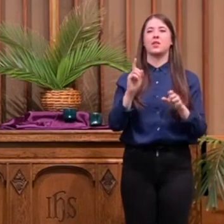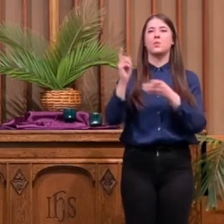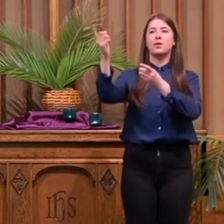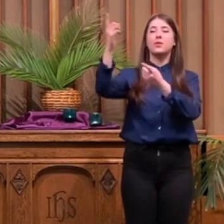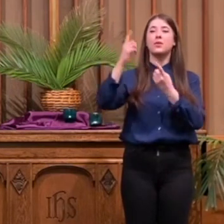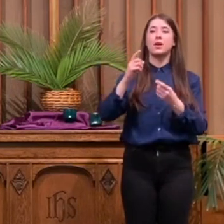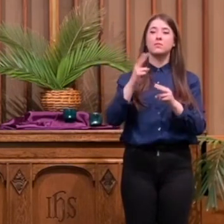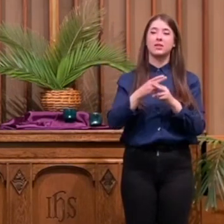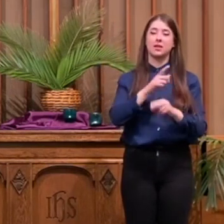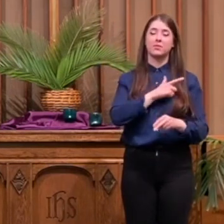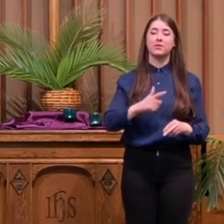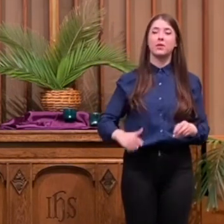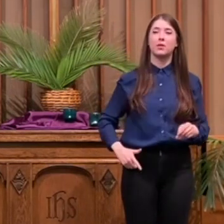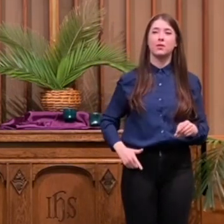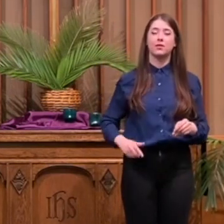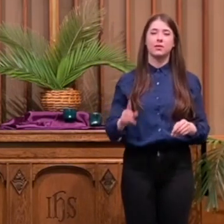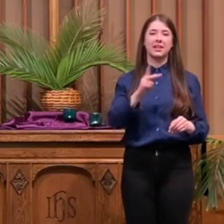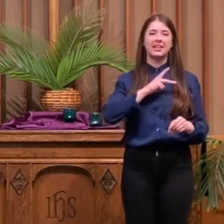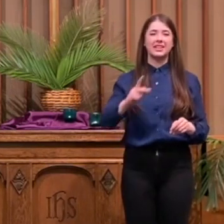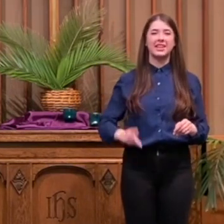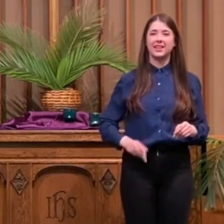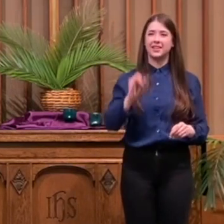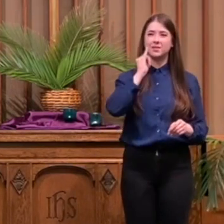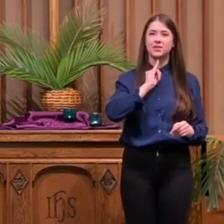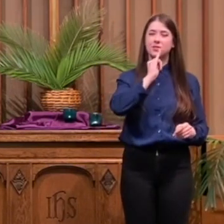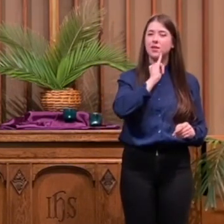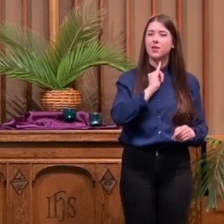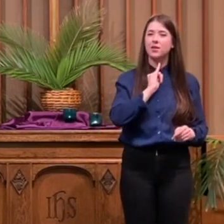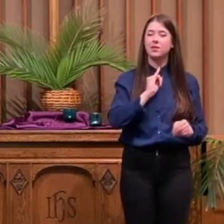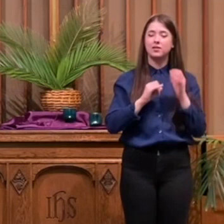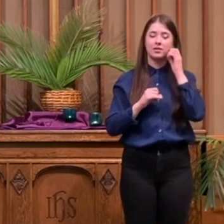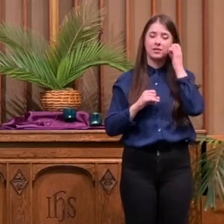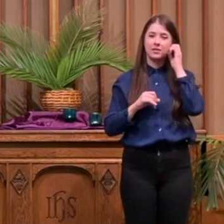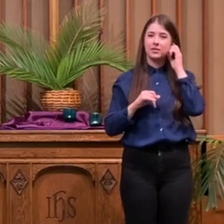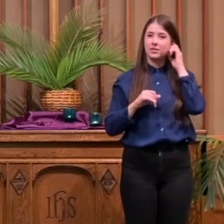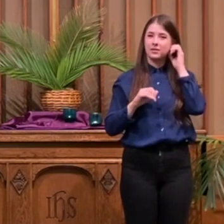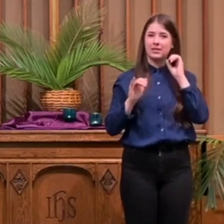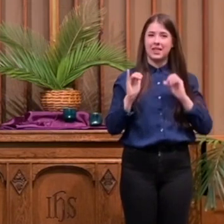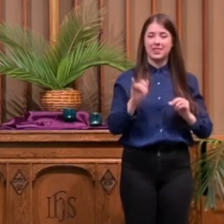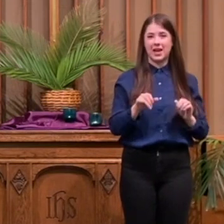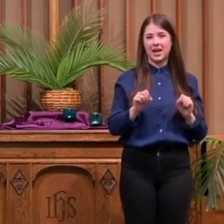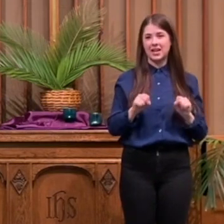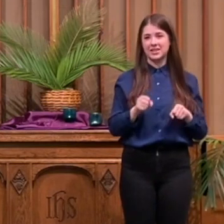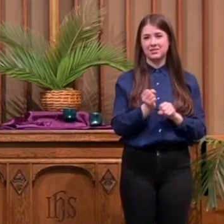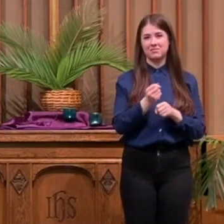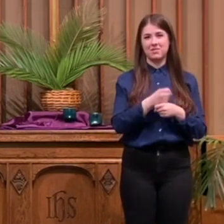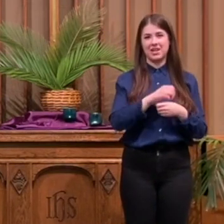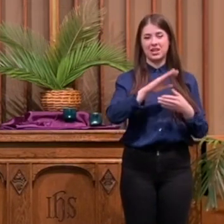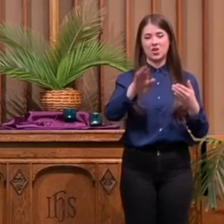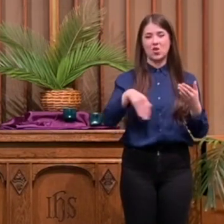Lord, King of Israel. That could put the entire city